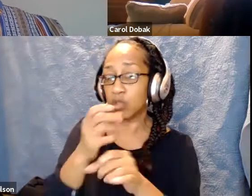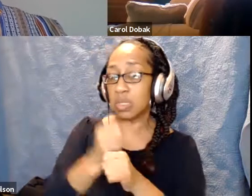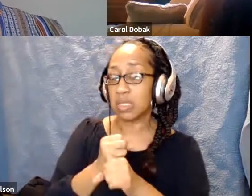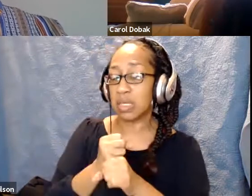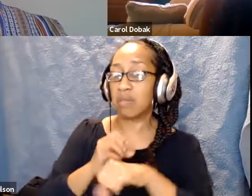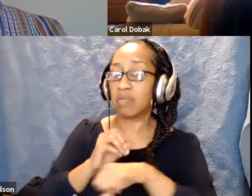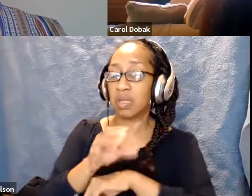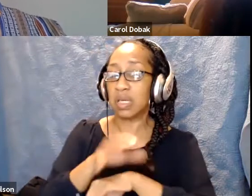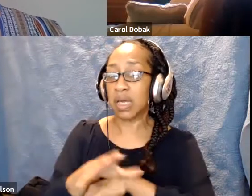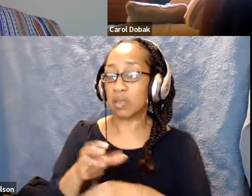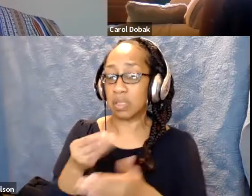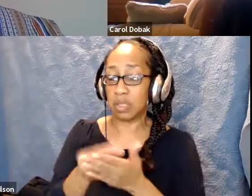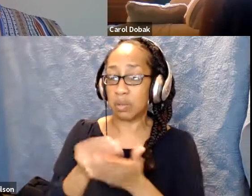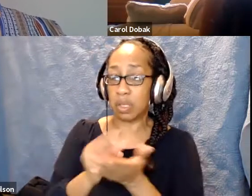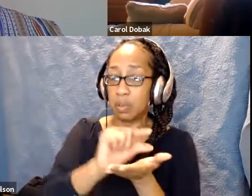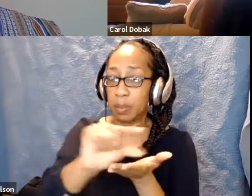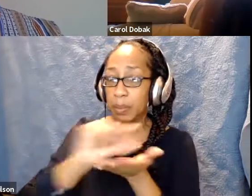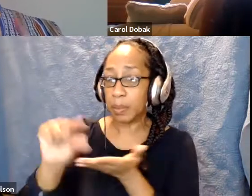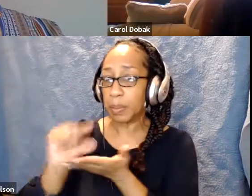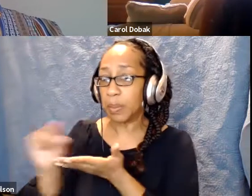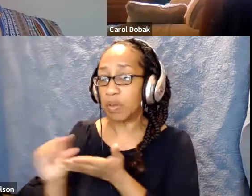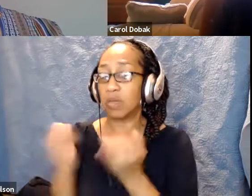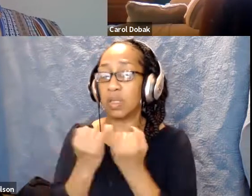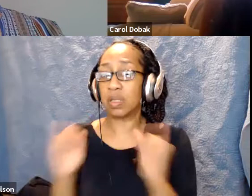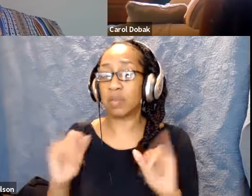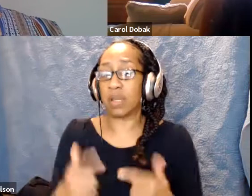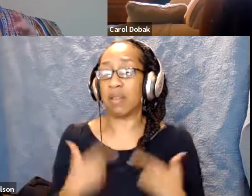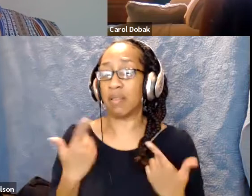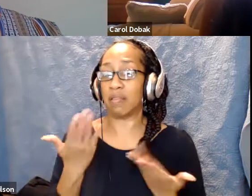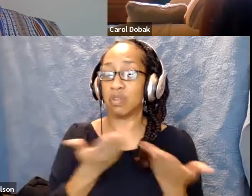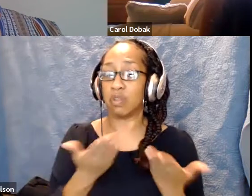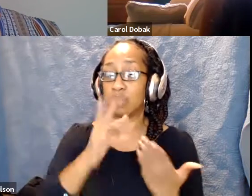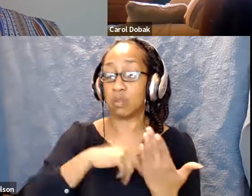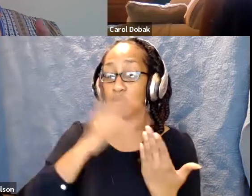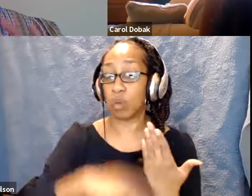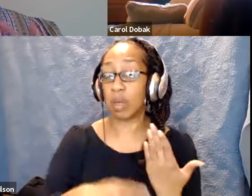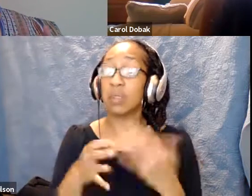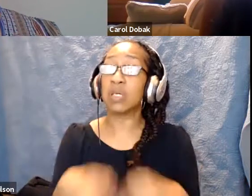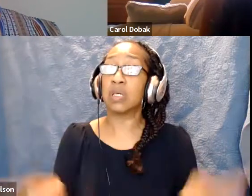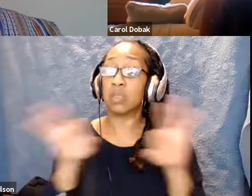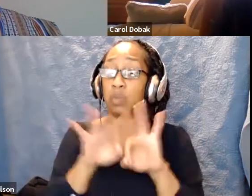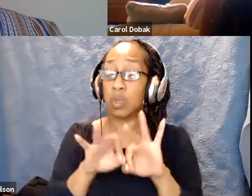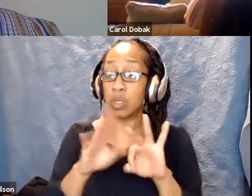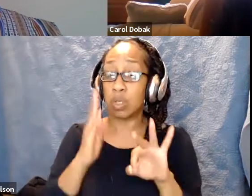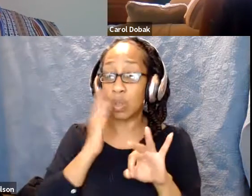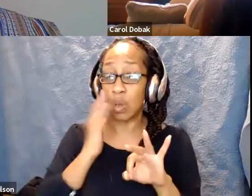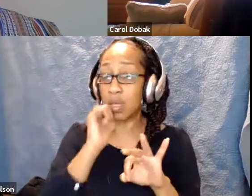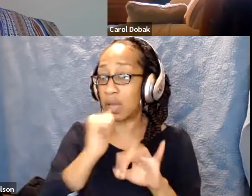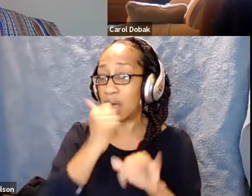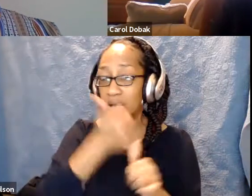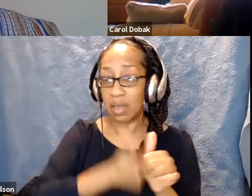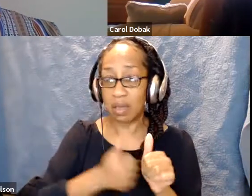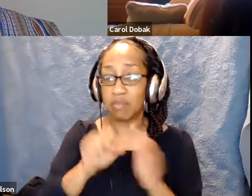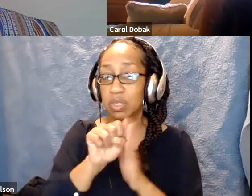disperse funds received from the Independent Living Services Program. It is important to note that not every state has a VR